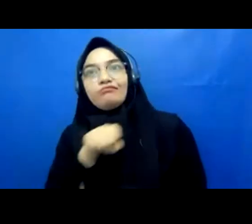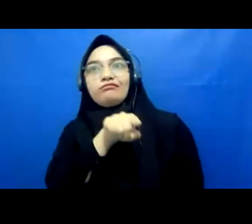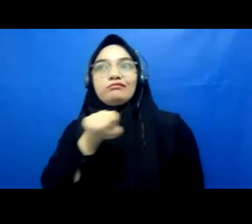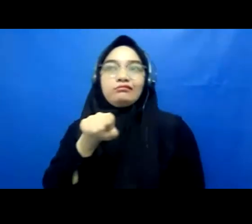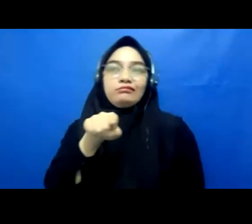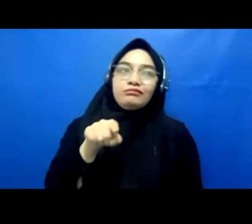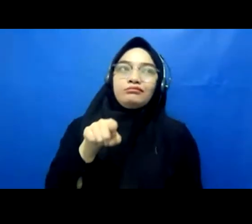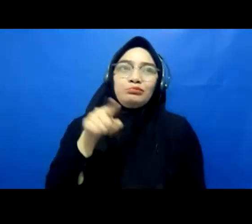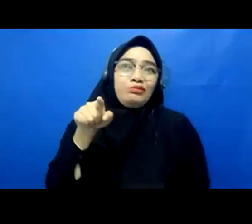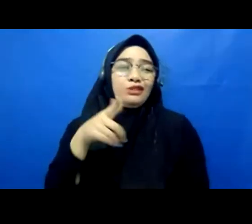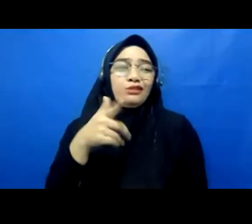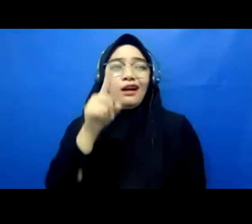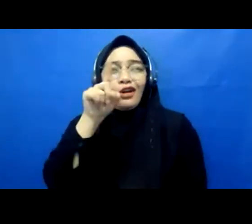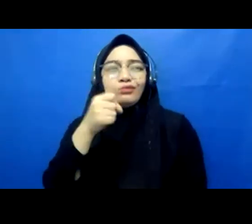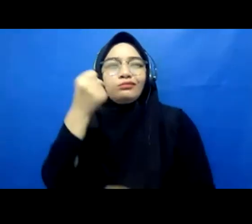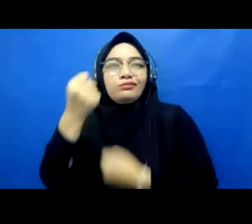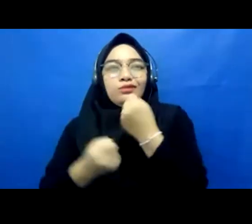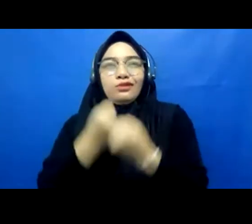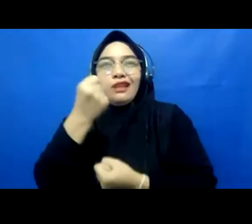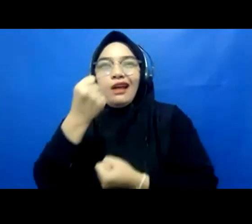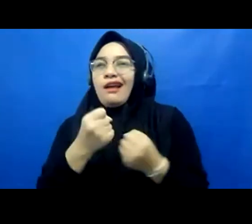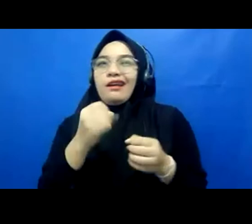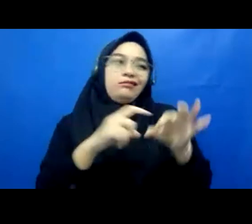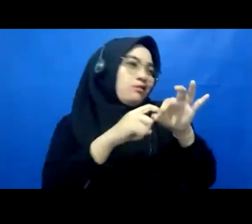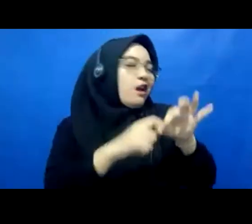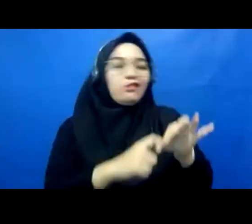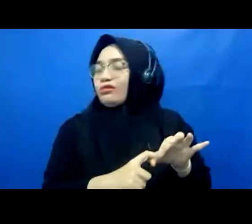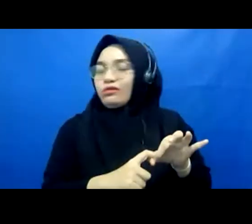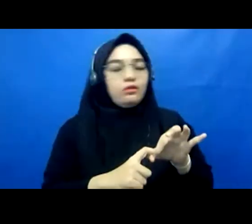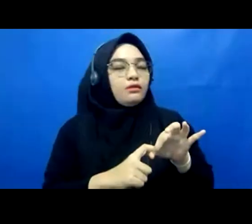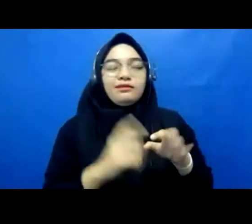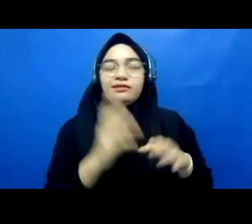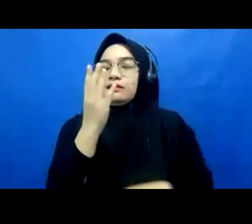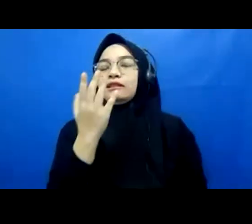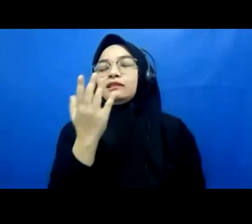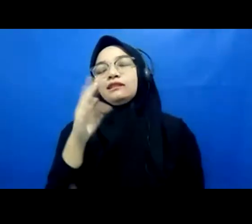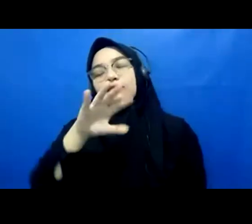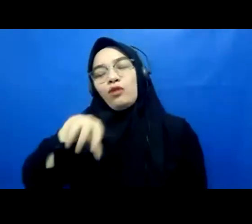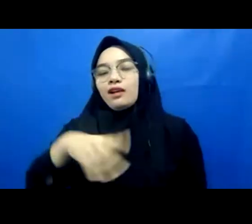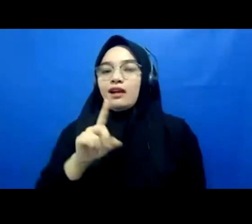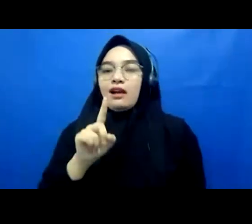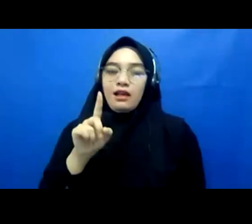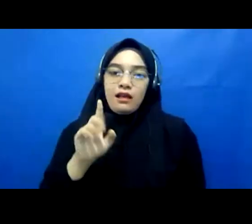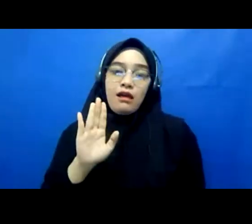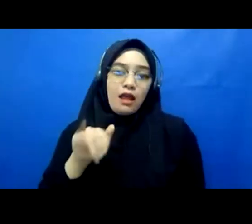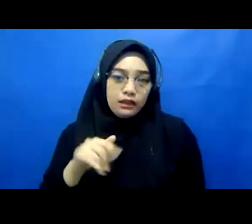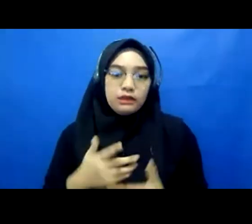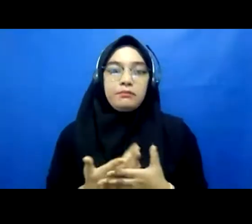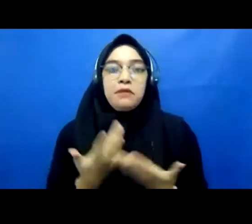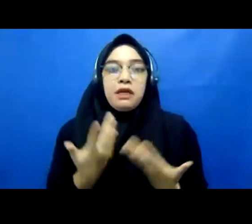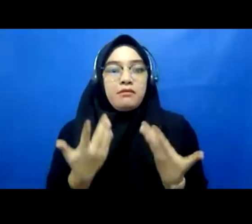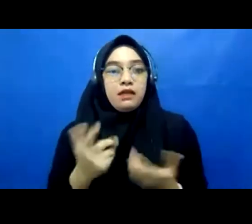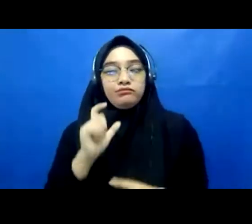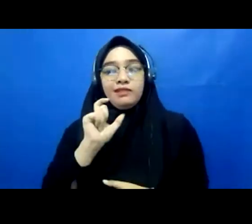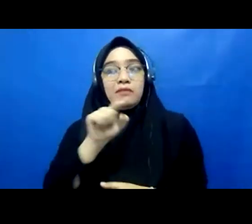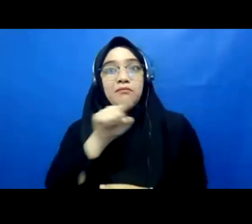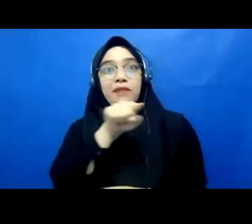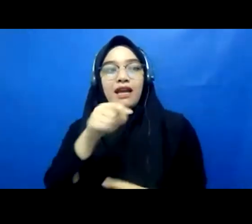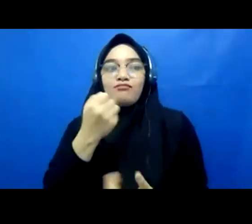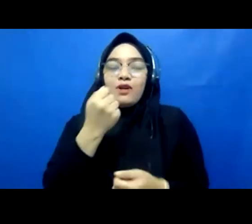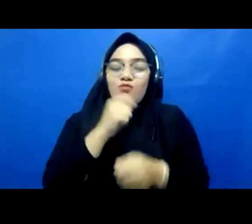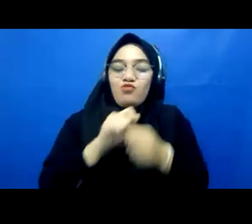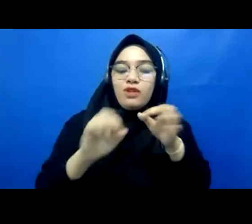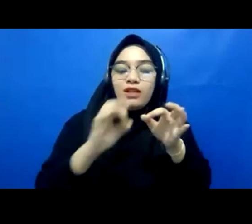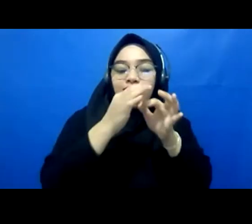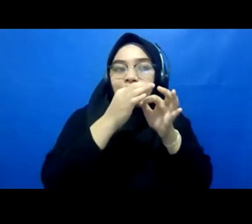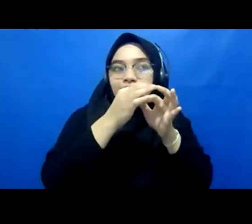in that they can make their own decision by choosing what they want to be and living their own life. So they have joy and freedom